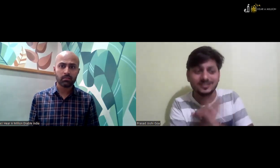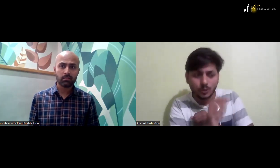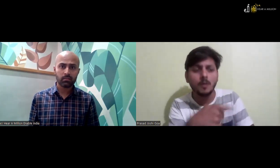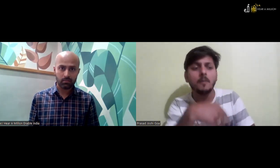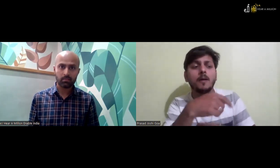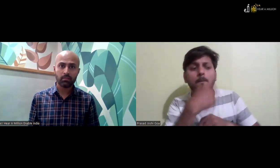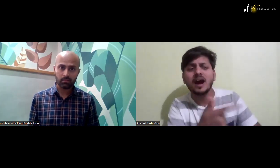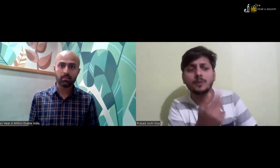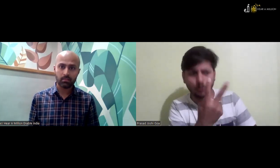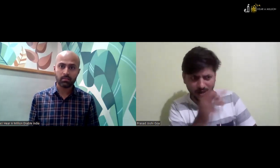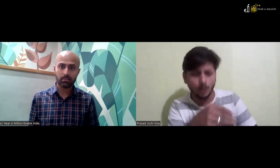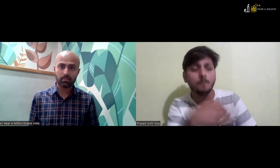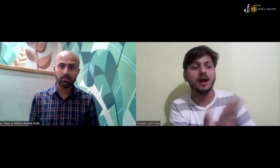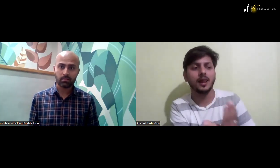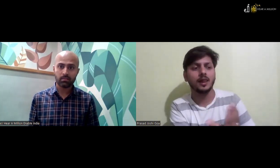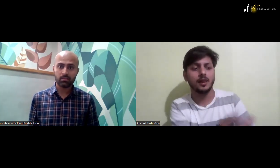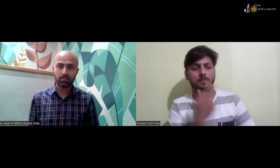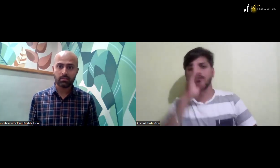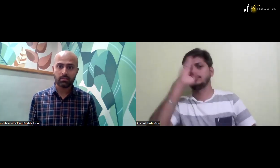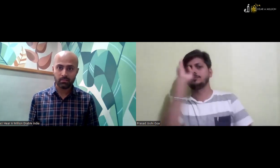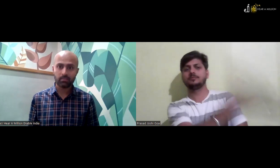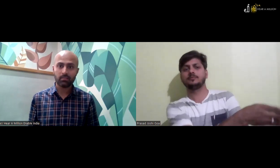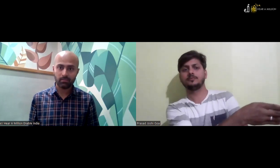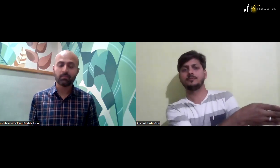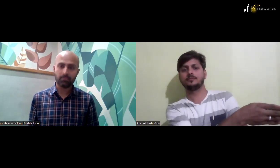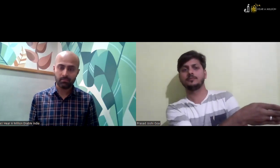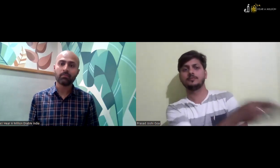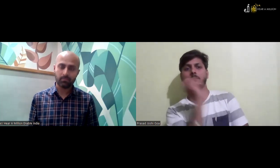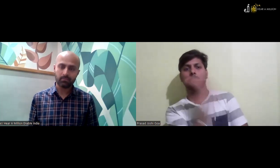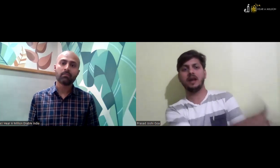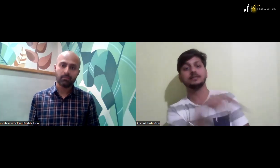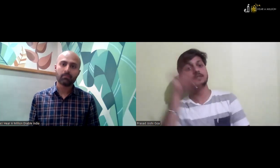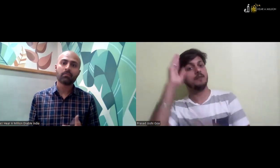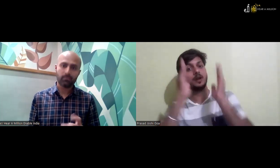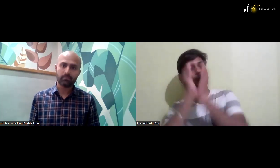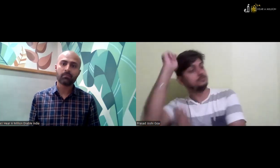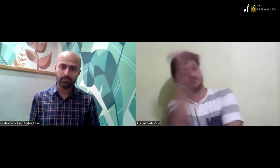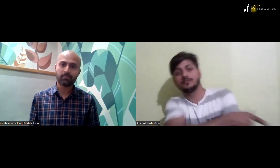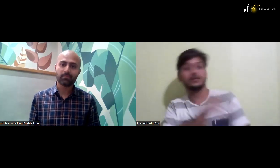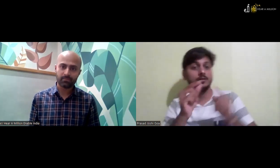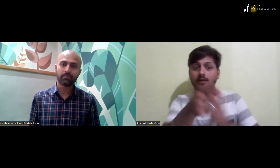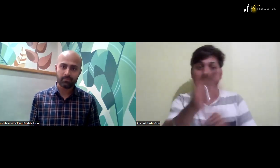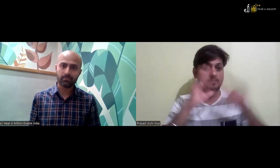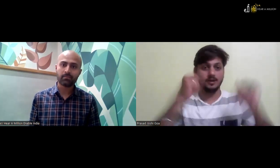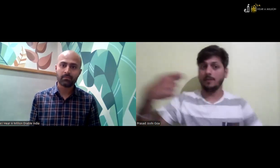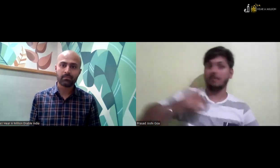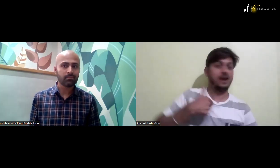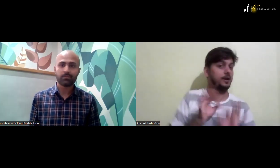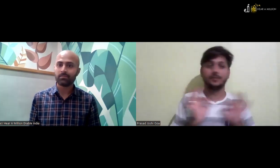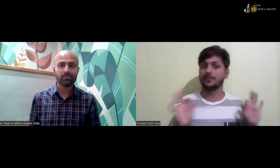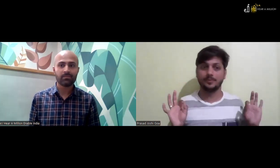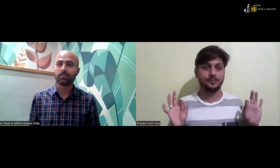person, if that bike not belongs to you, they will be asking for the bill. If you have bought the bike,